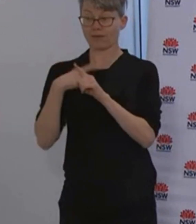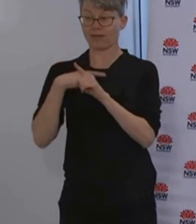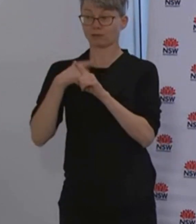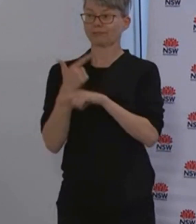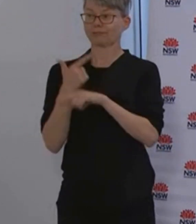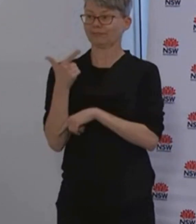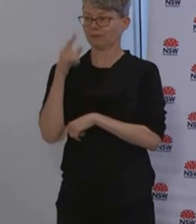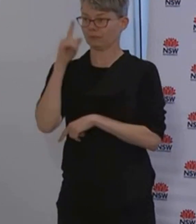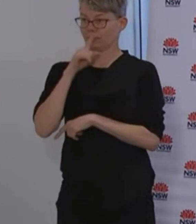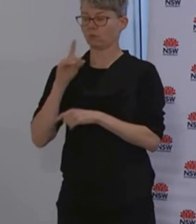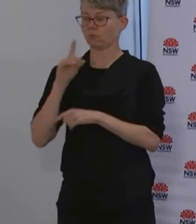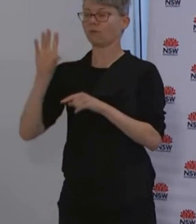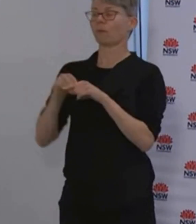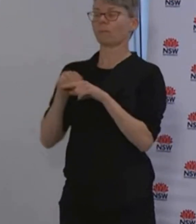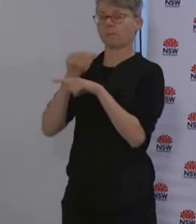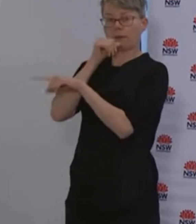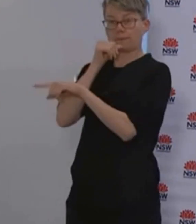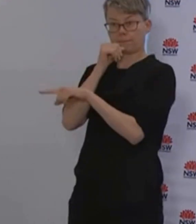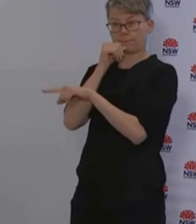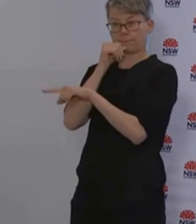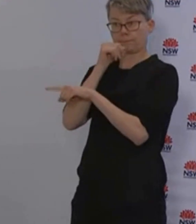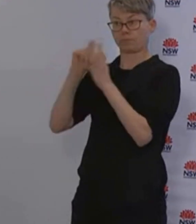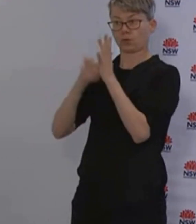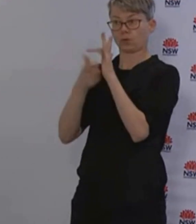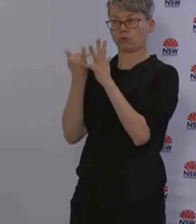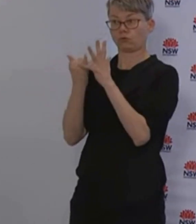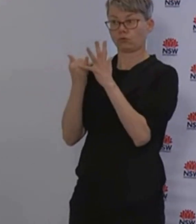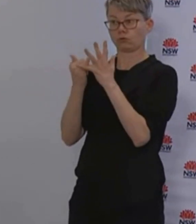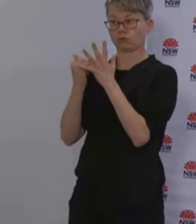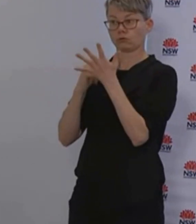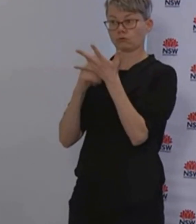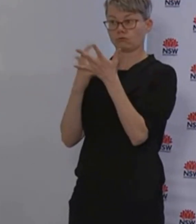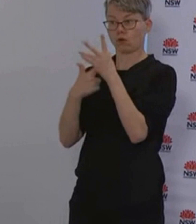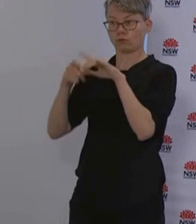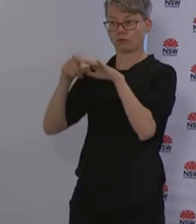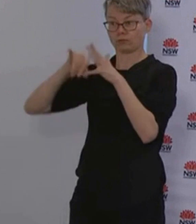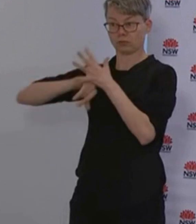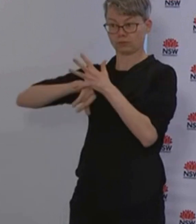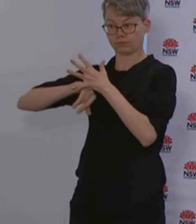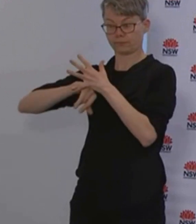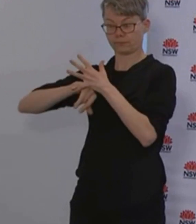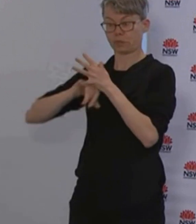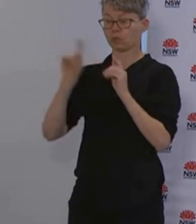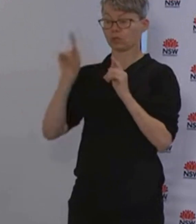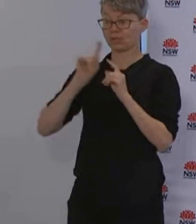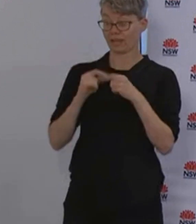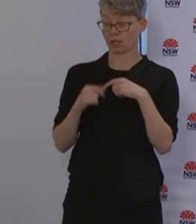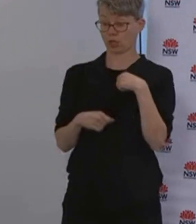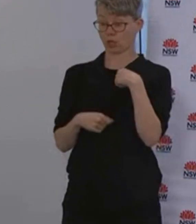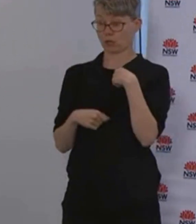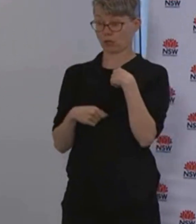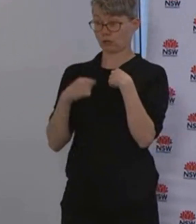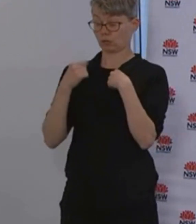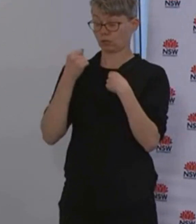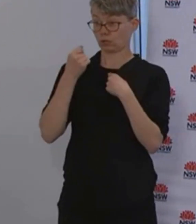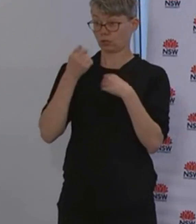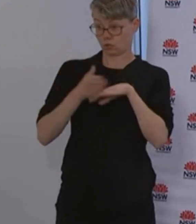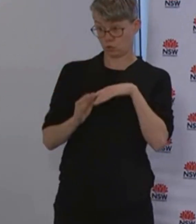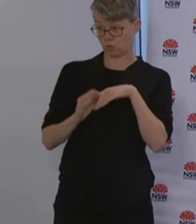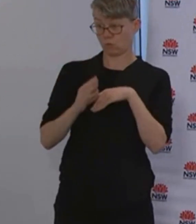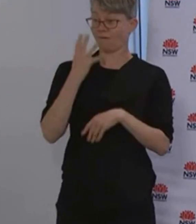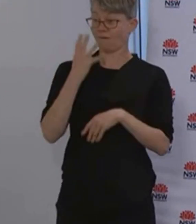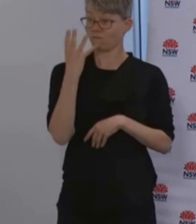at the hotel. So of today's new cases, 4 are returned travellers in